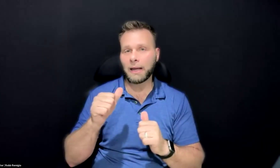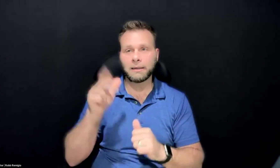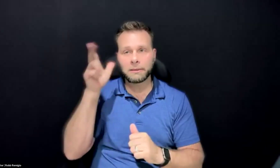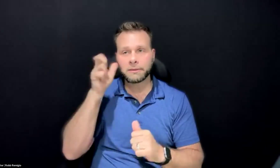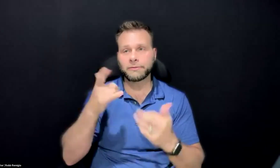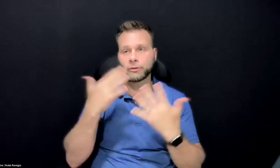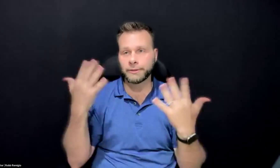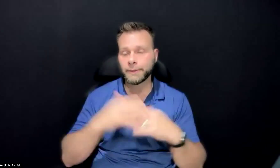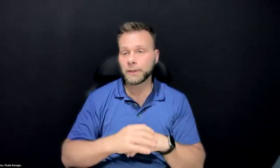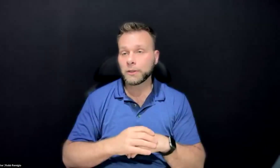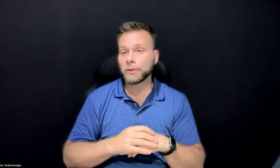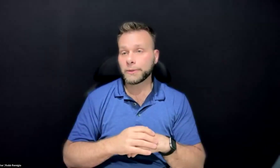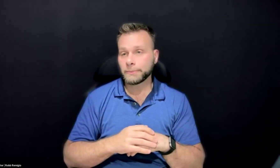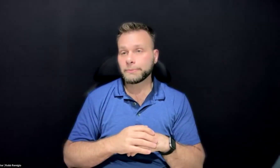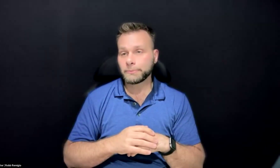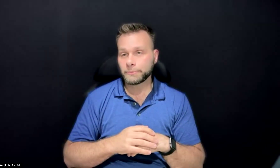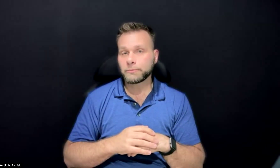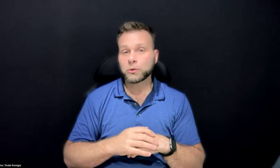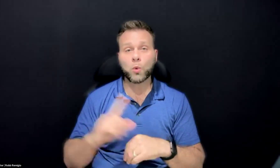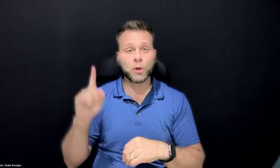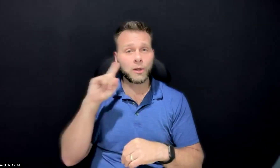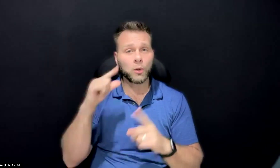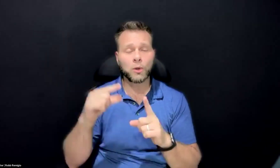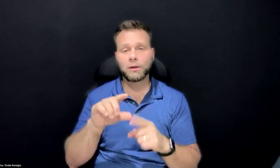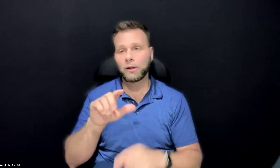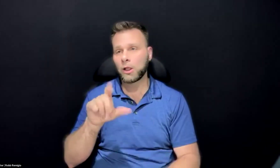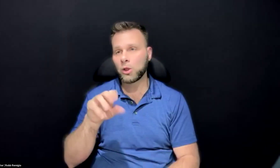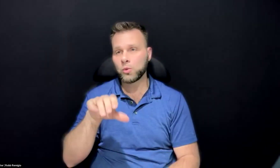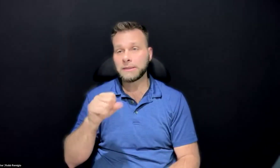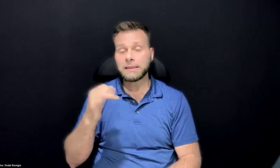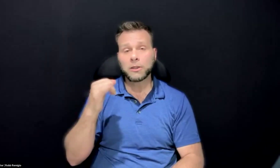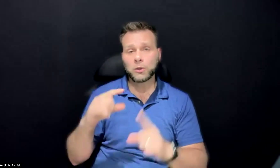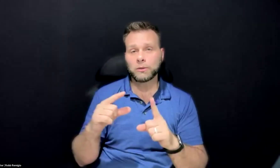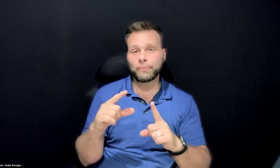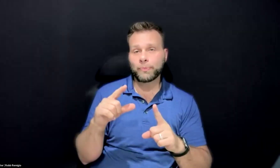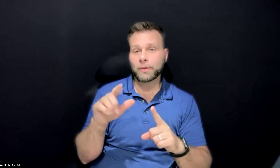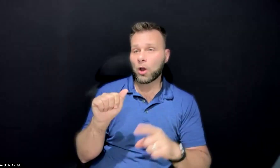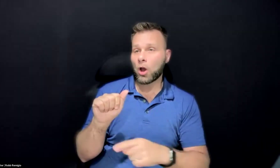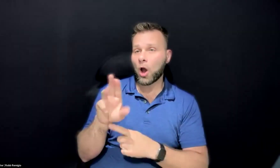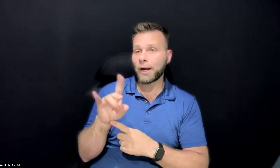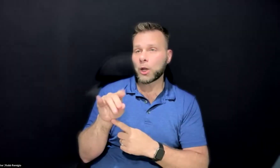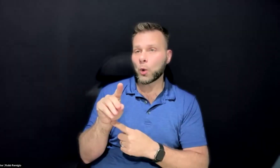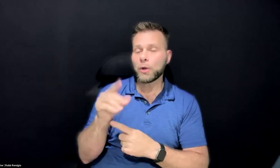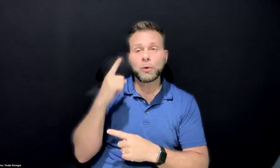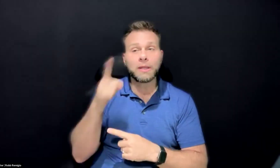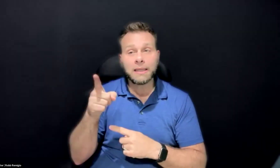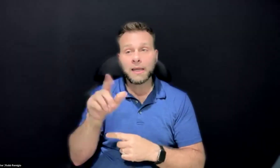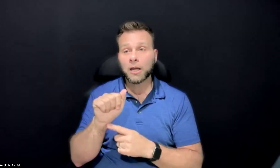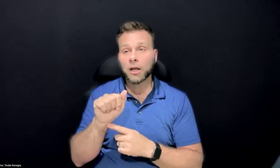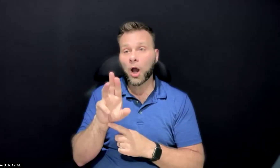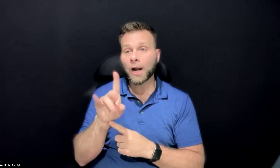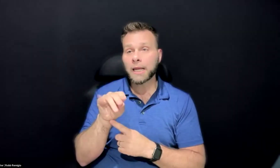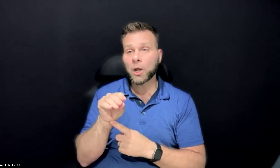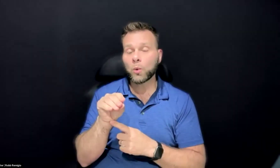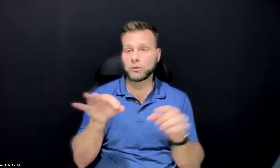the words audio that allows folks to know what's going on, you may be thinking audio description, and